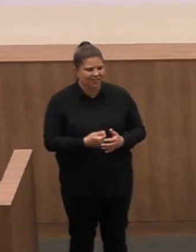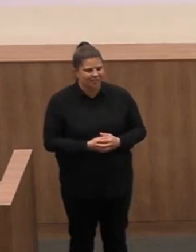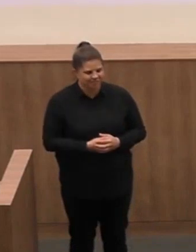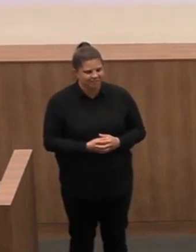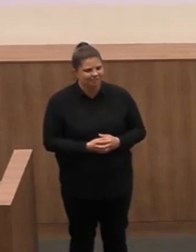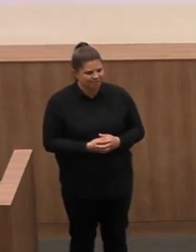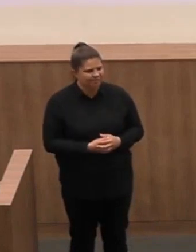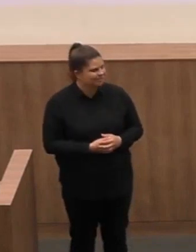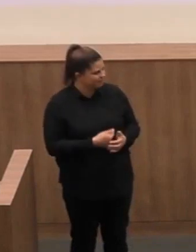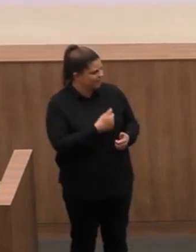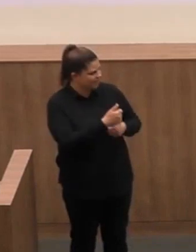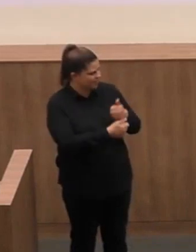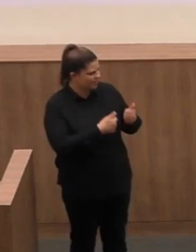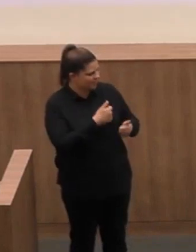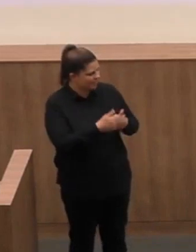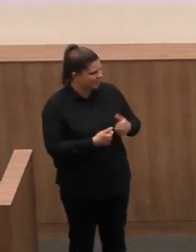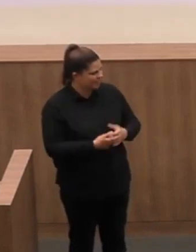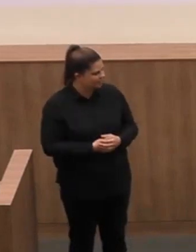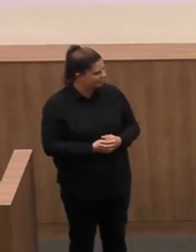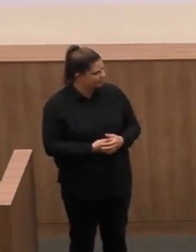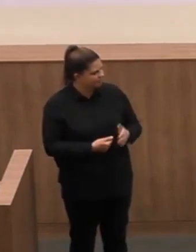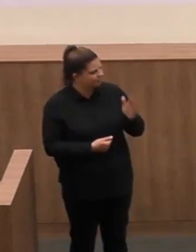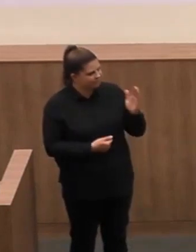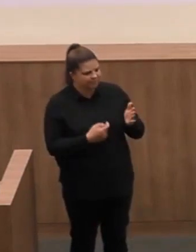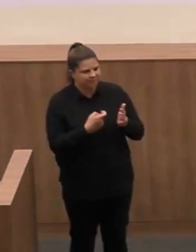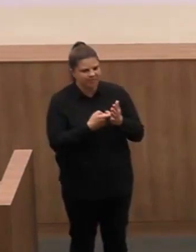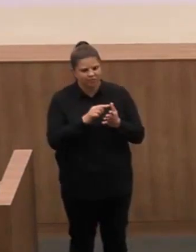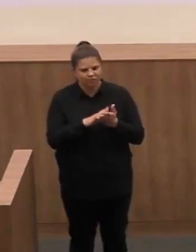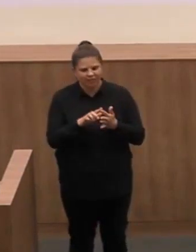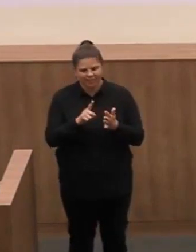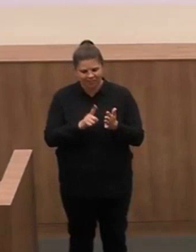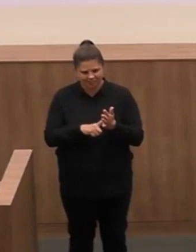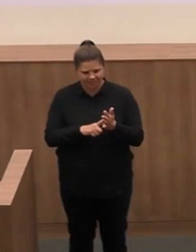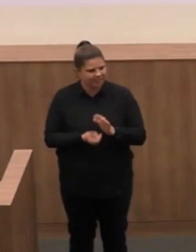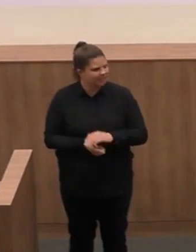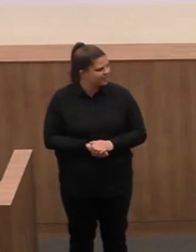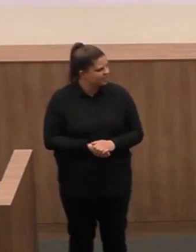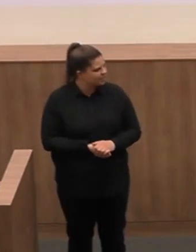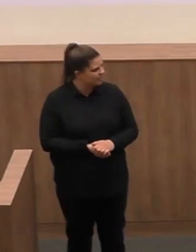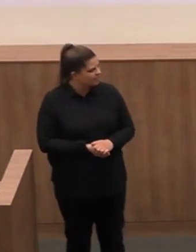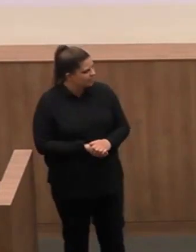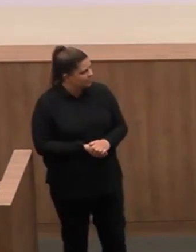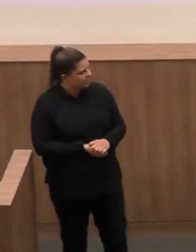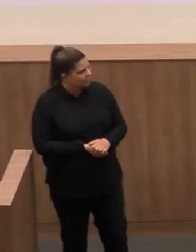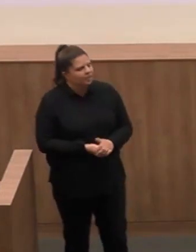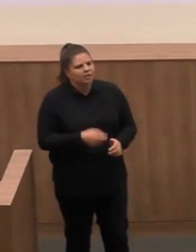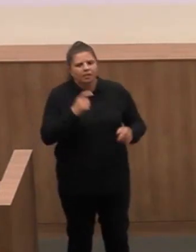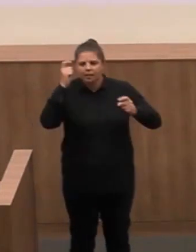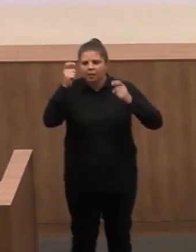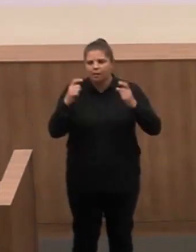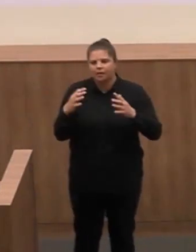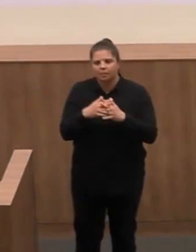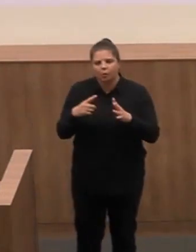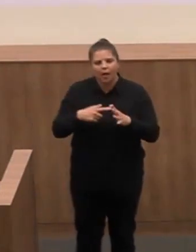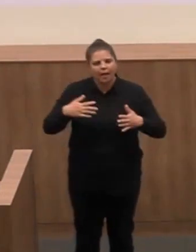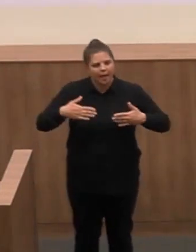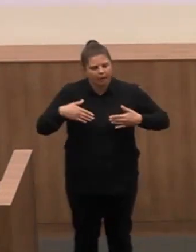done. Okay, back to you, Rachel. So when we're thinking about the health system, the Western Australian health